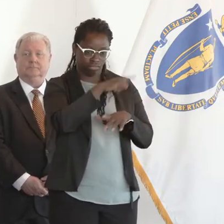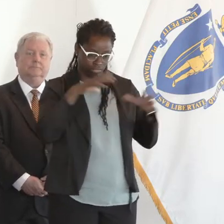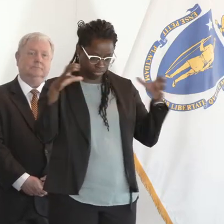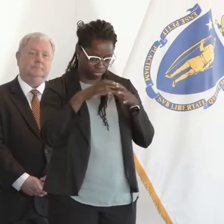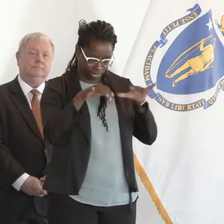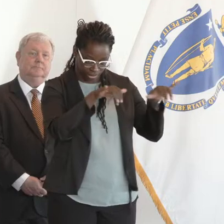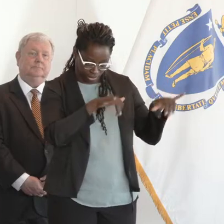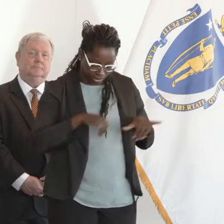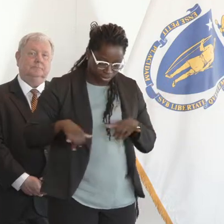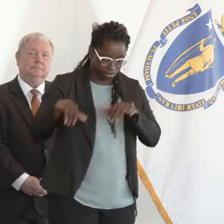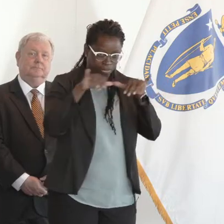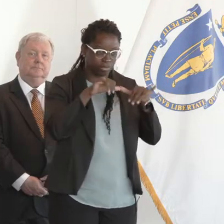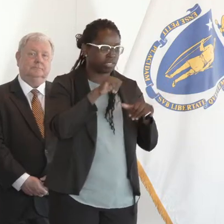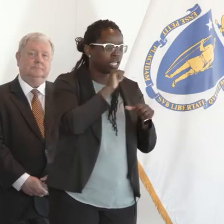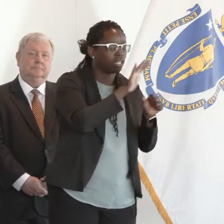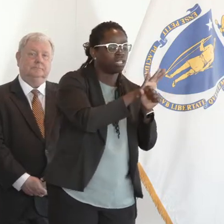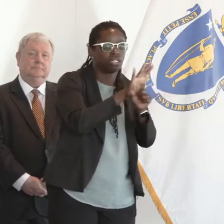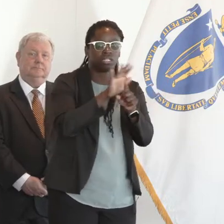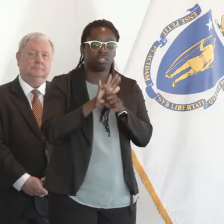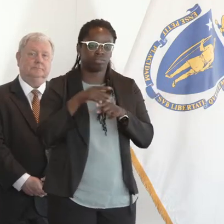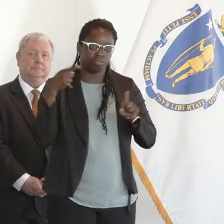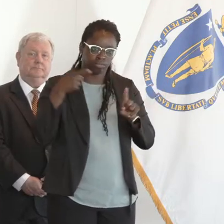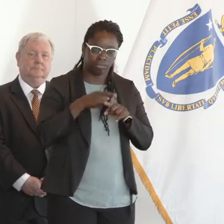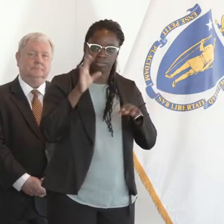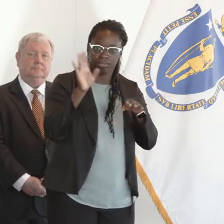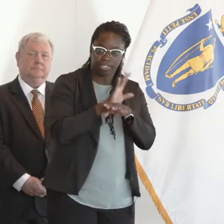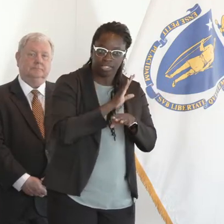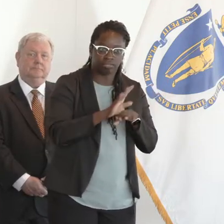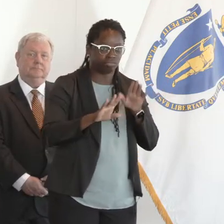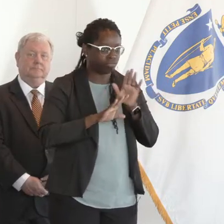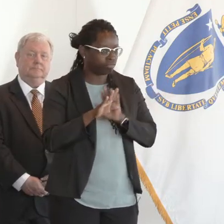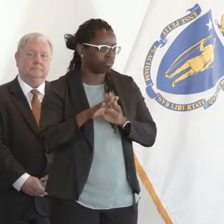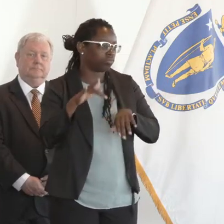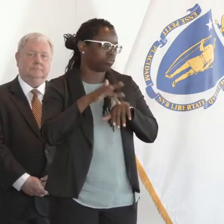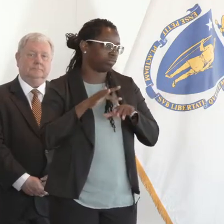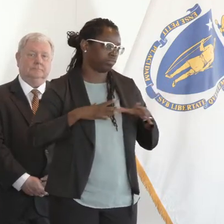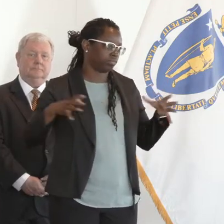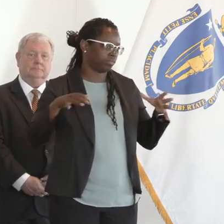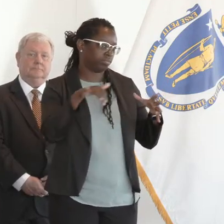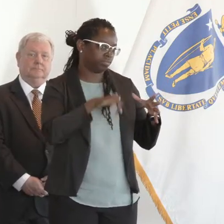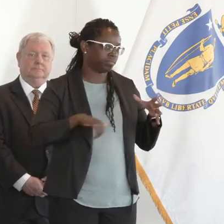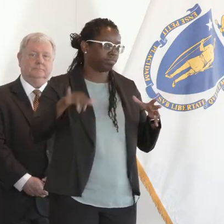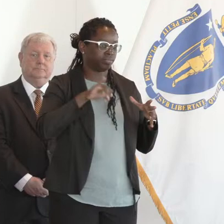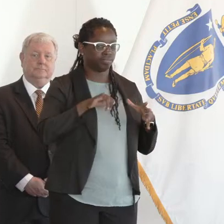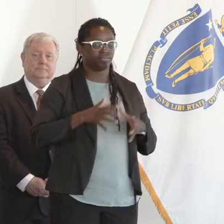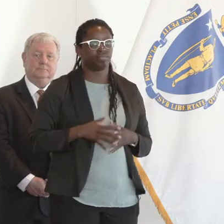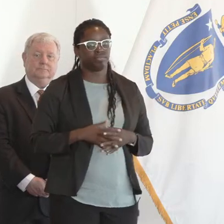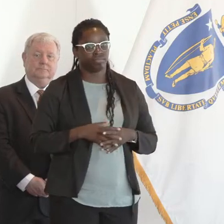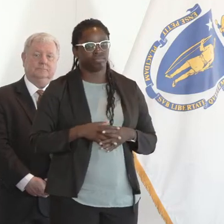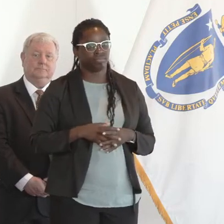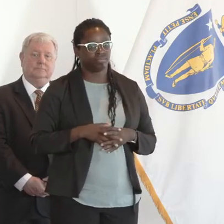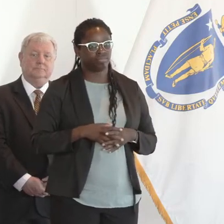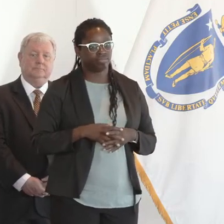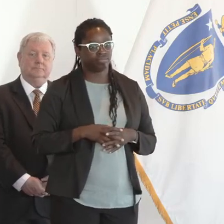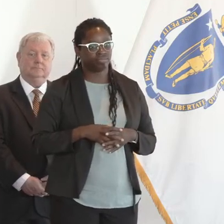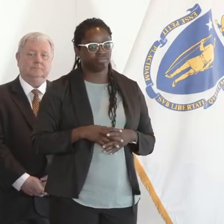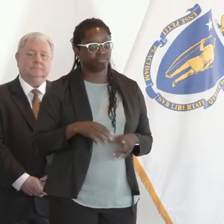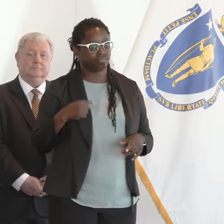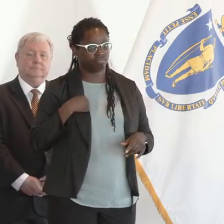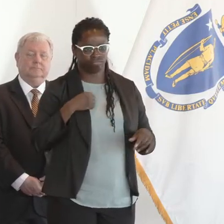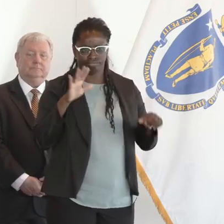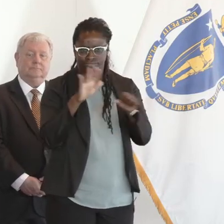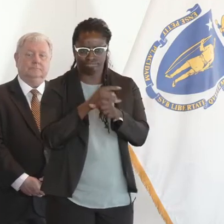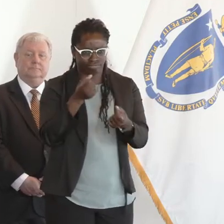innovation, commerce, and shared natural resources. As maritime folk, we fully understand how our economies, our